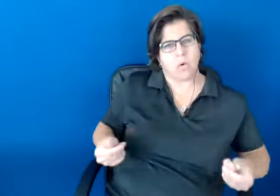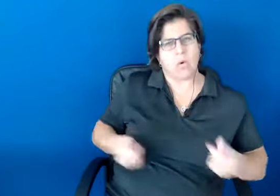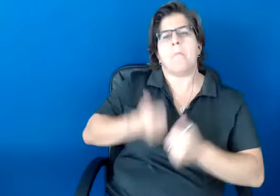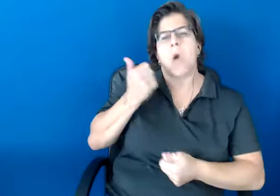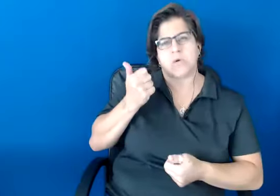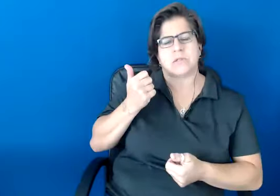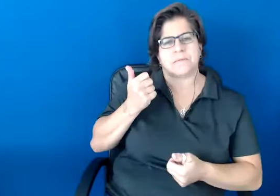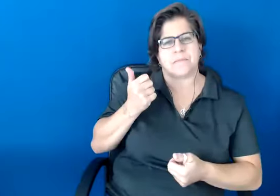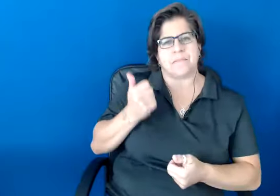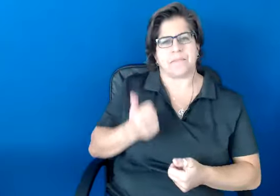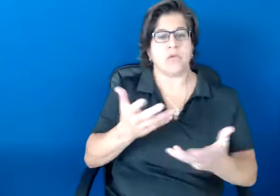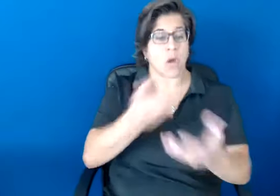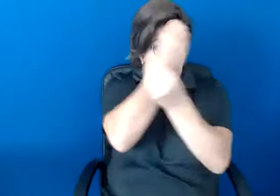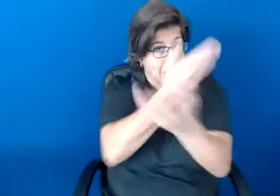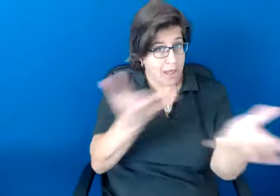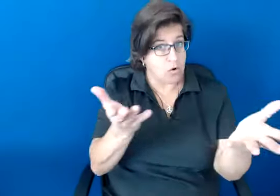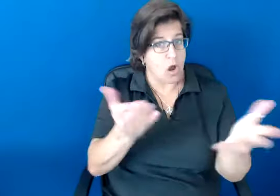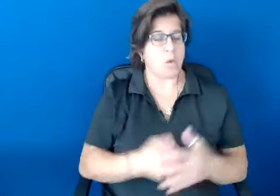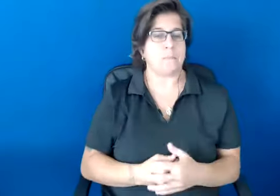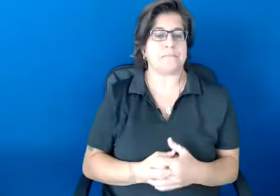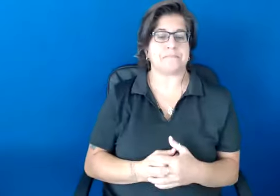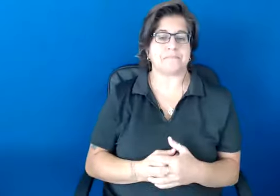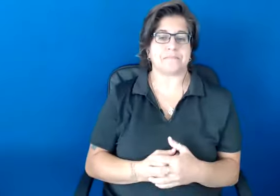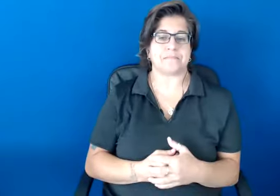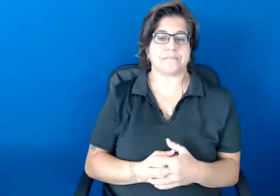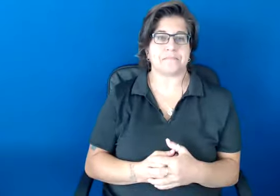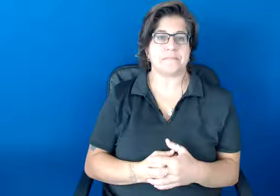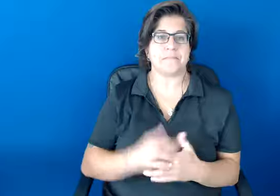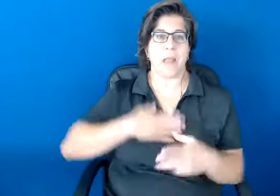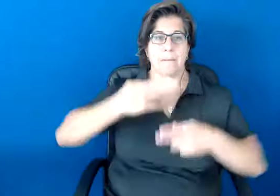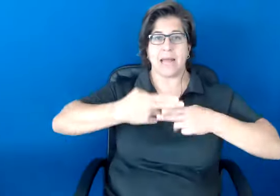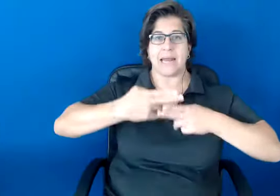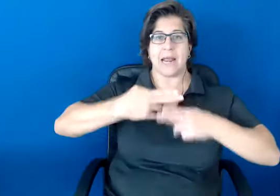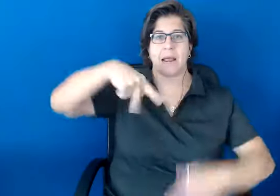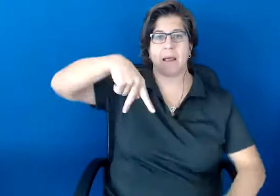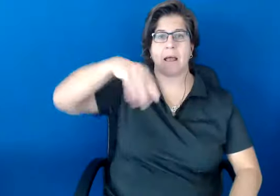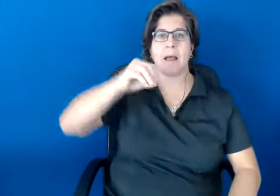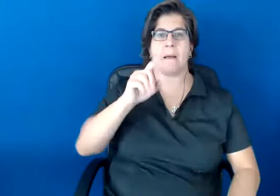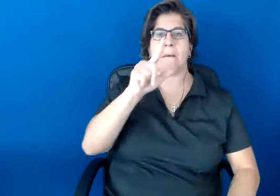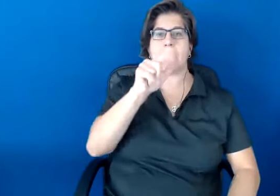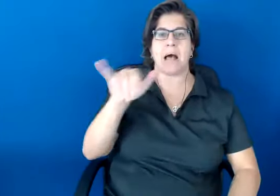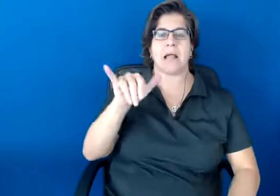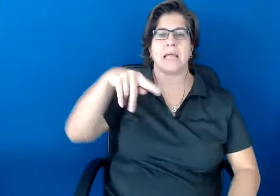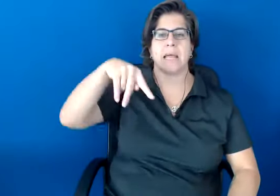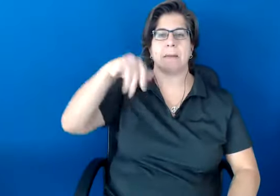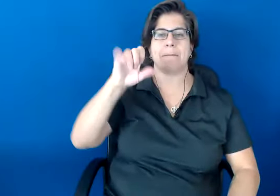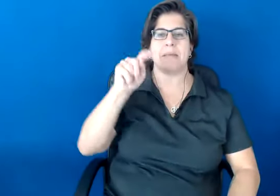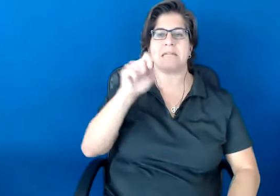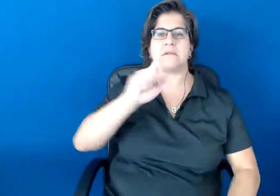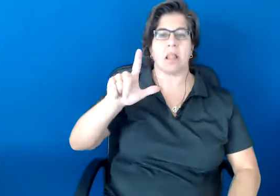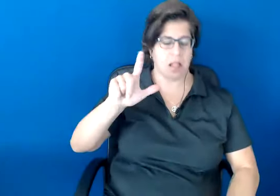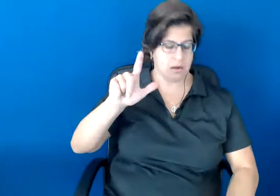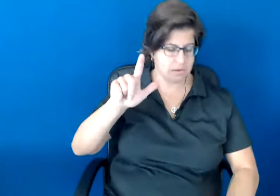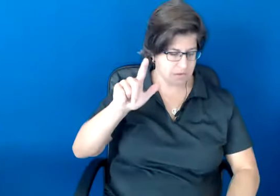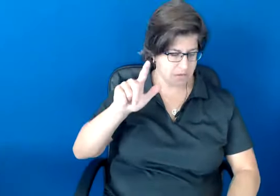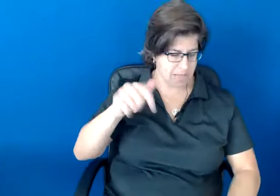I just want to let you know that my name is Polly Pistol, and I am